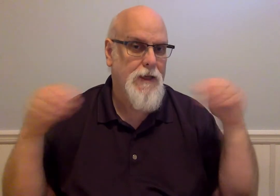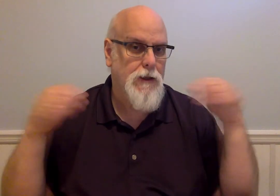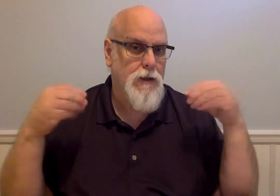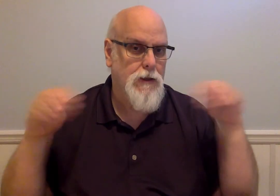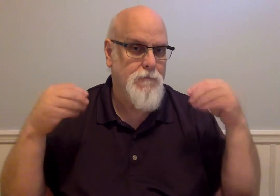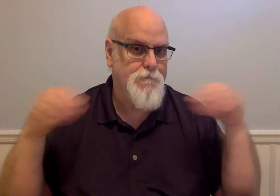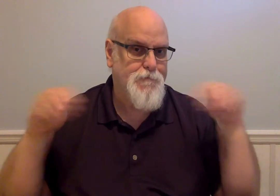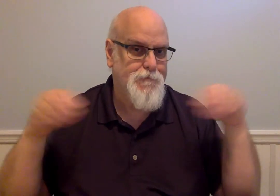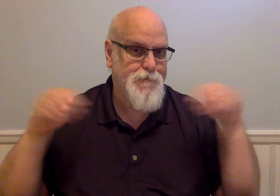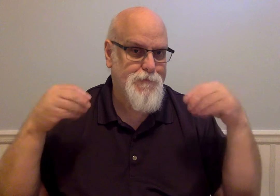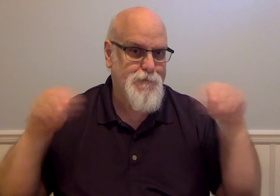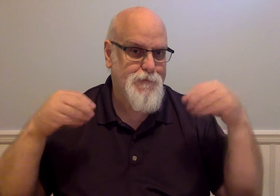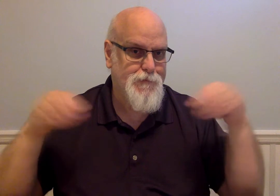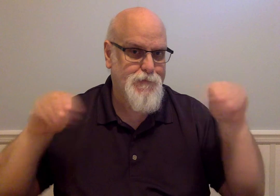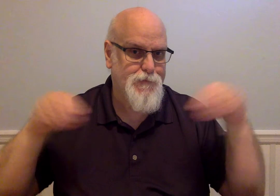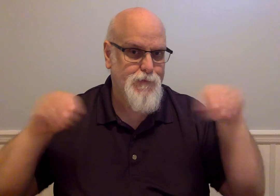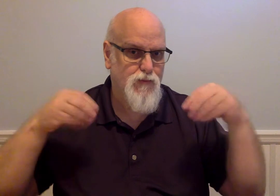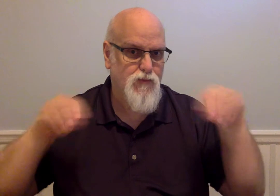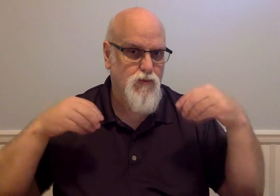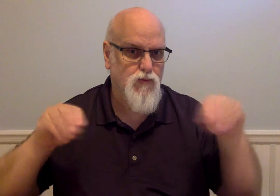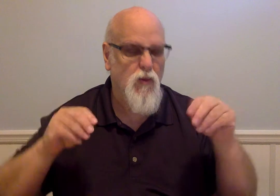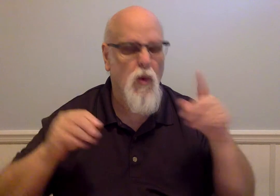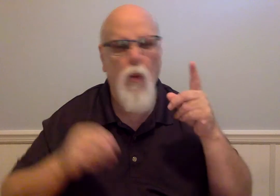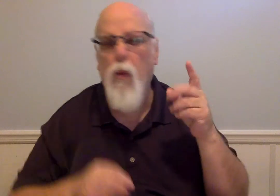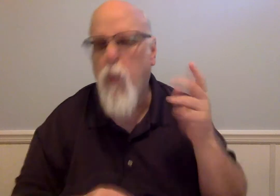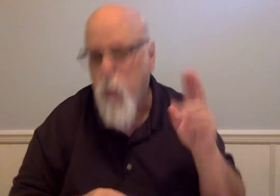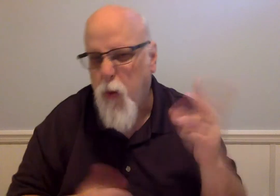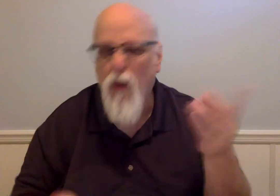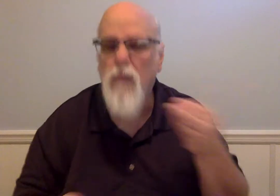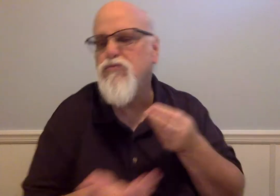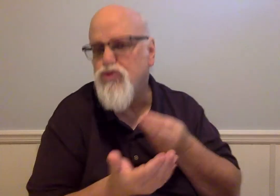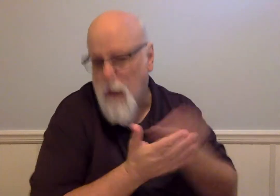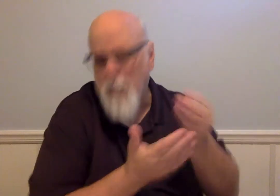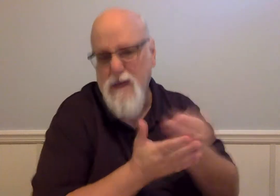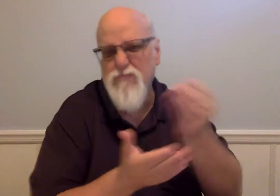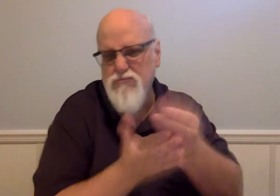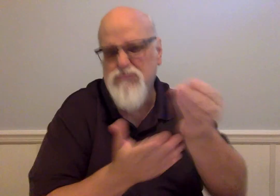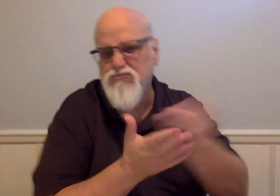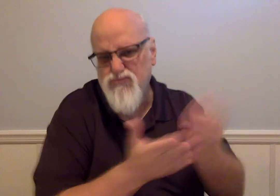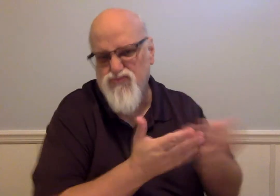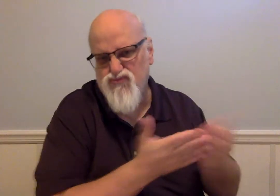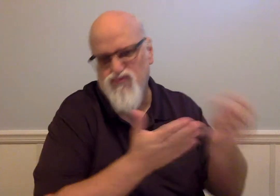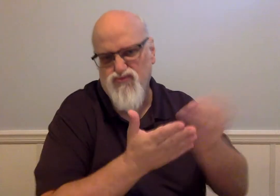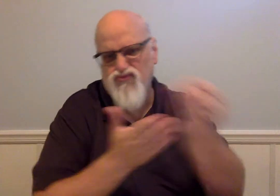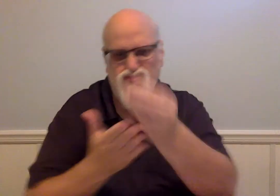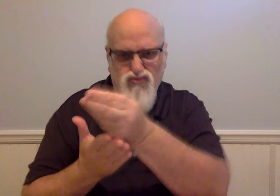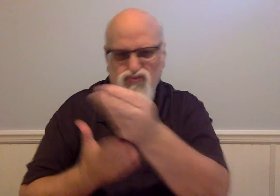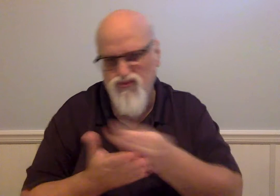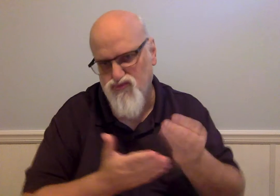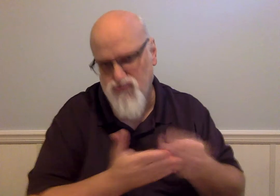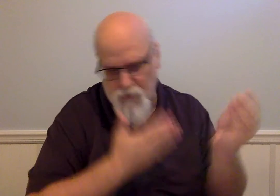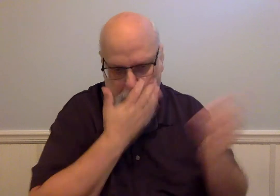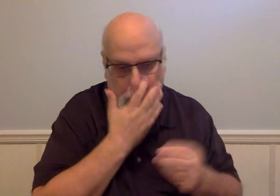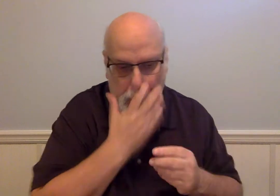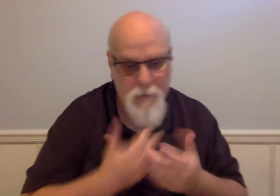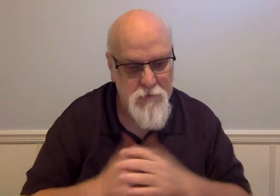So shopping, you're going to stores and you're getting stuff, so that moves multiple times. Or you could all just sign